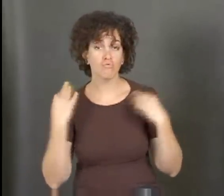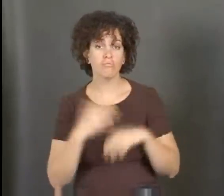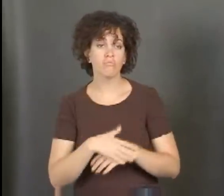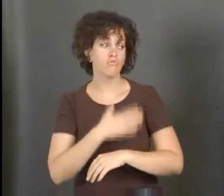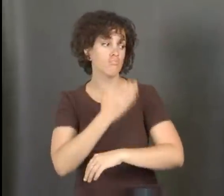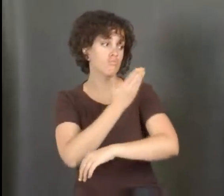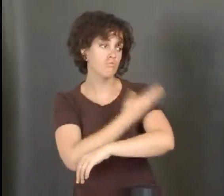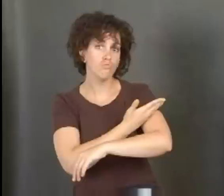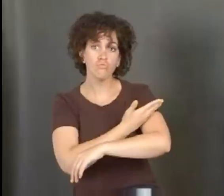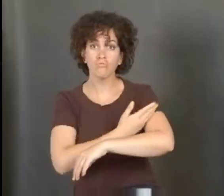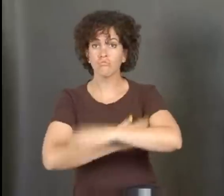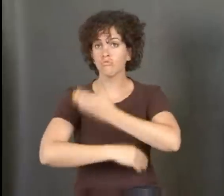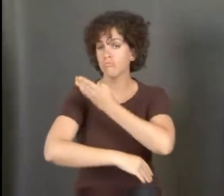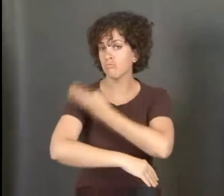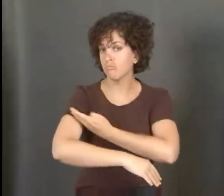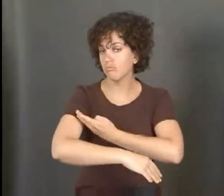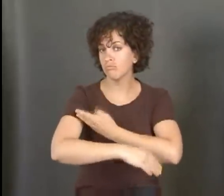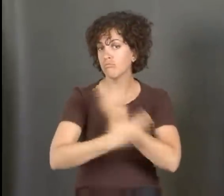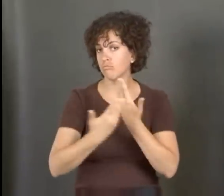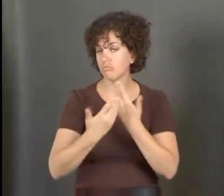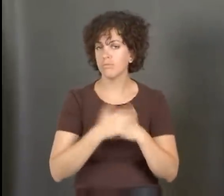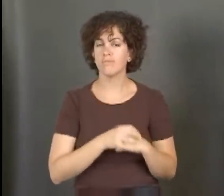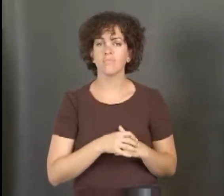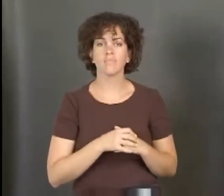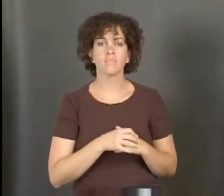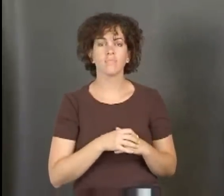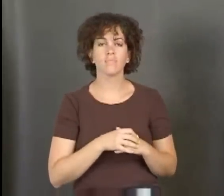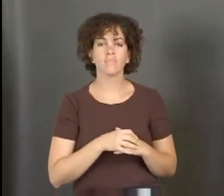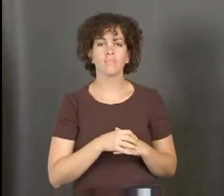white t-shirt. Short sleeves.